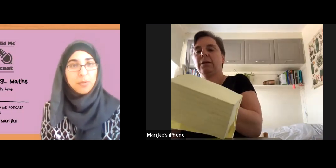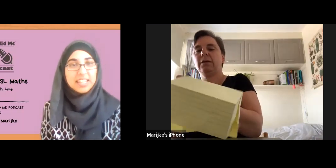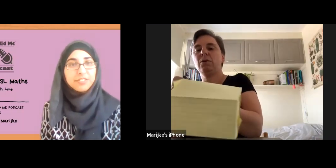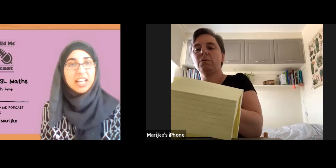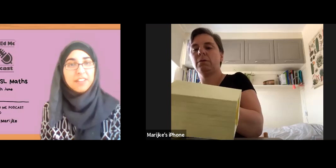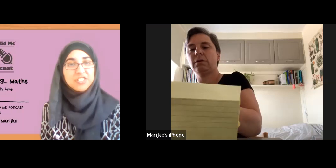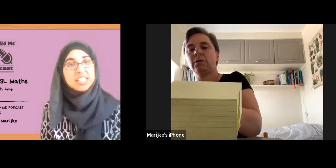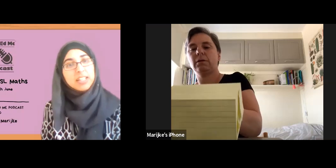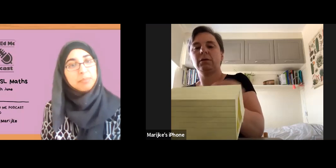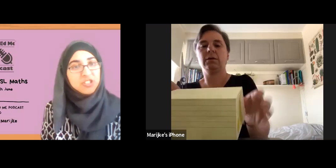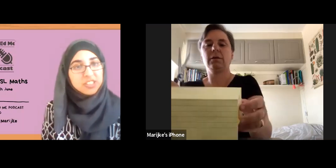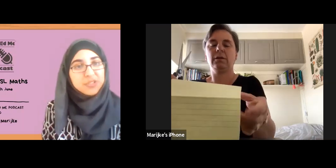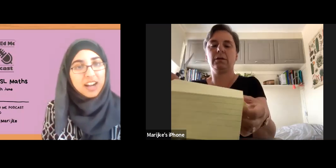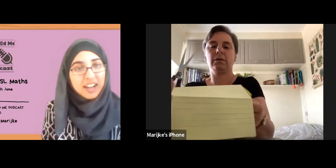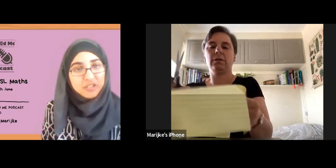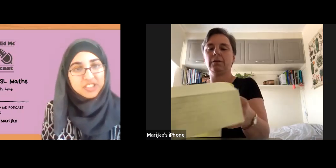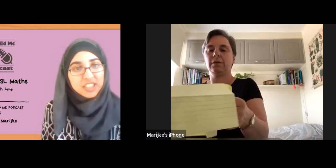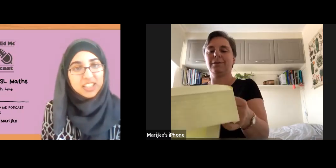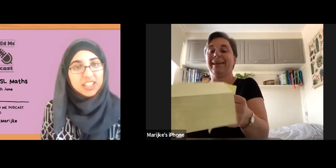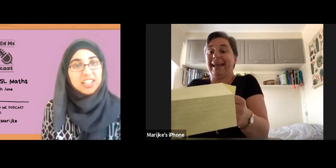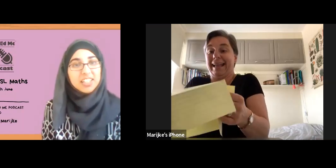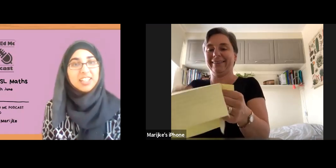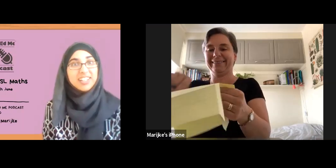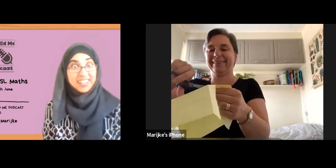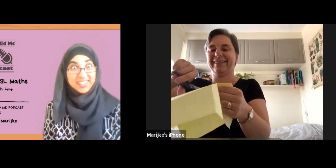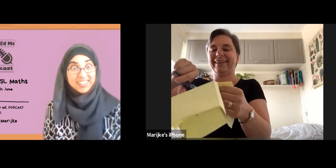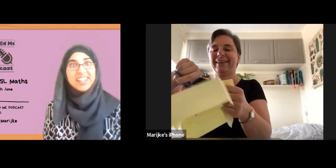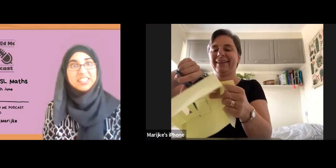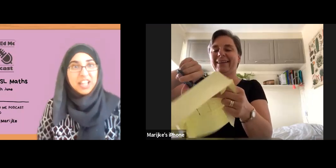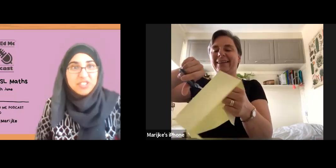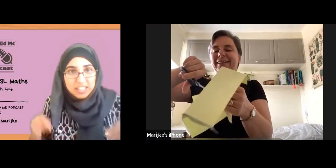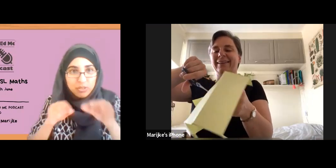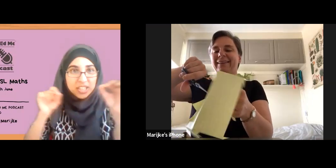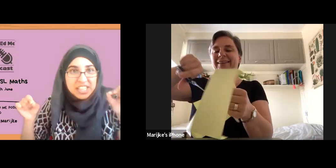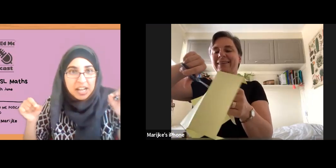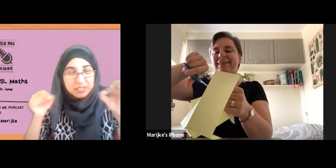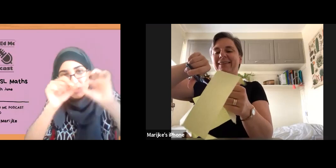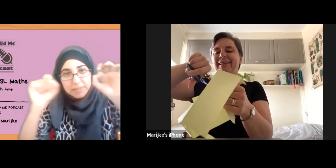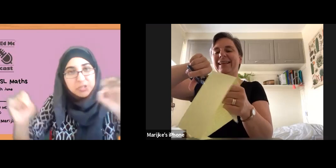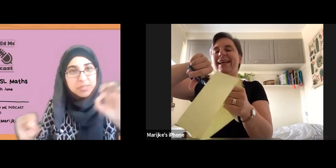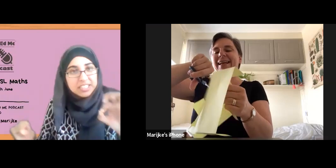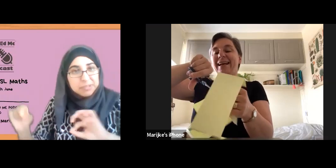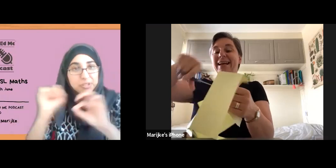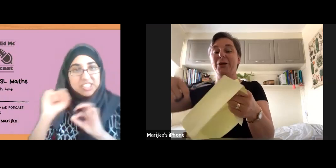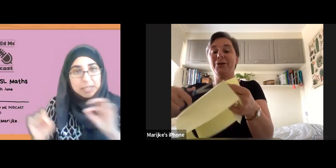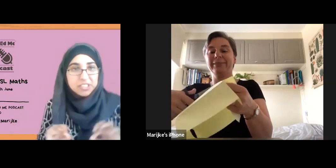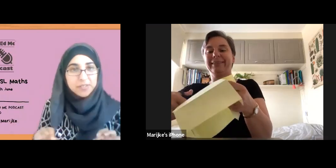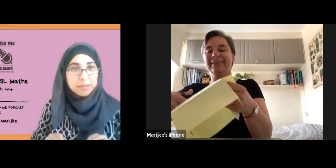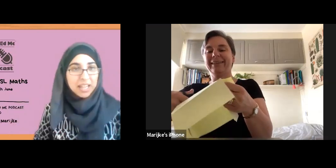they have to have certain dimensions for a house. So they have to get their rulers out, take measurements, put them in the right